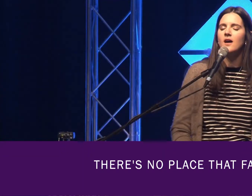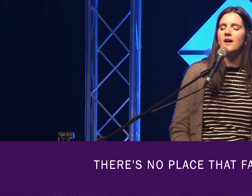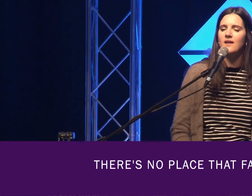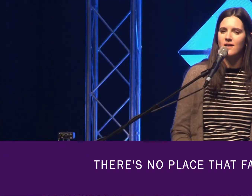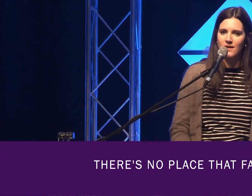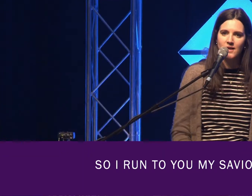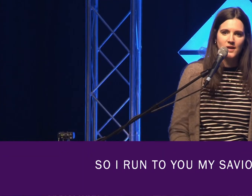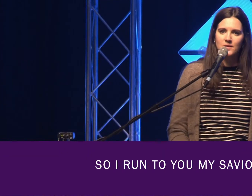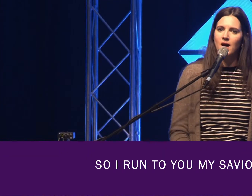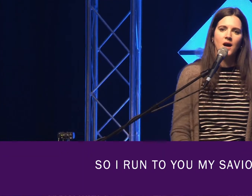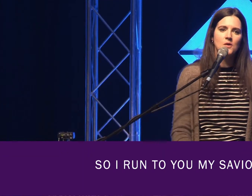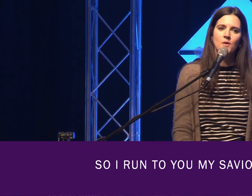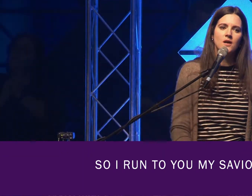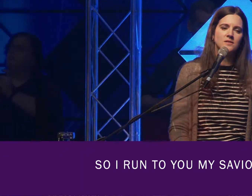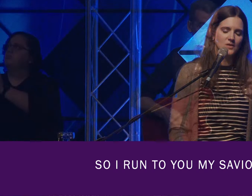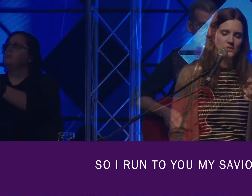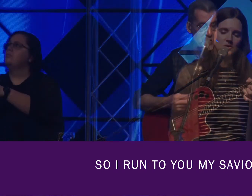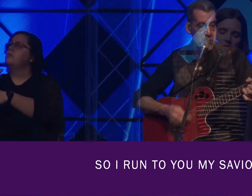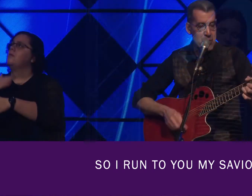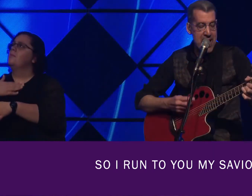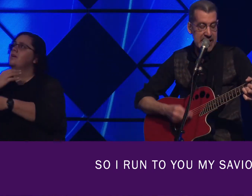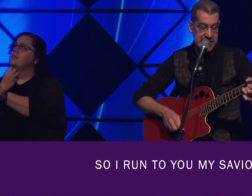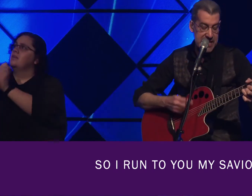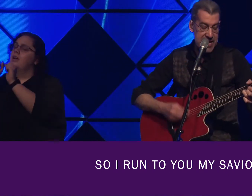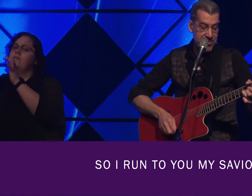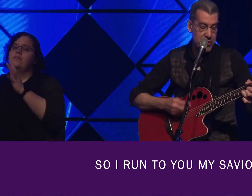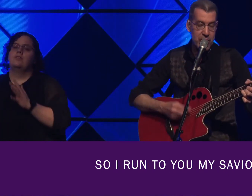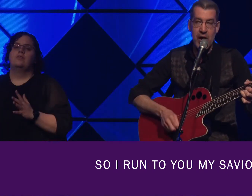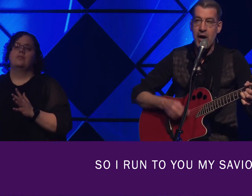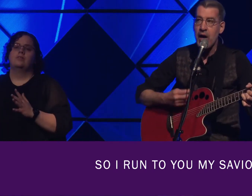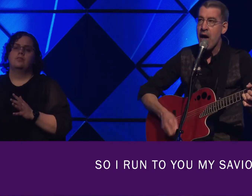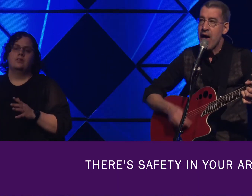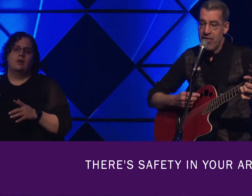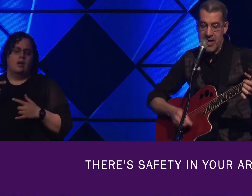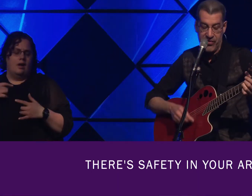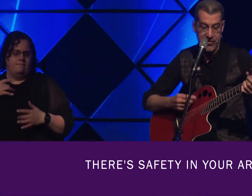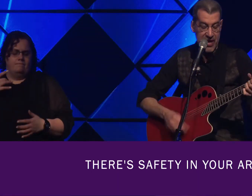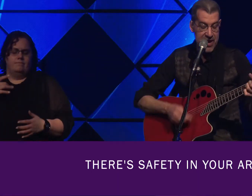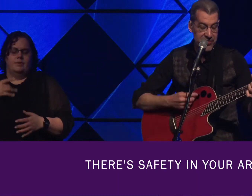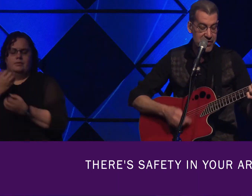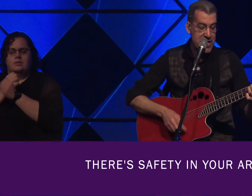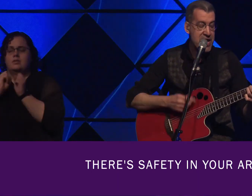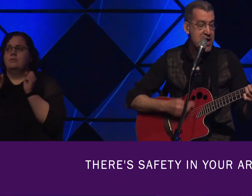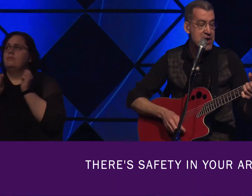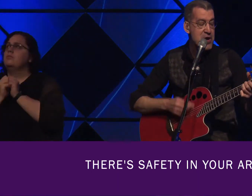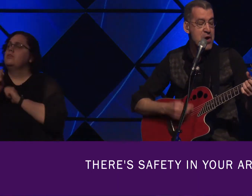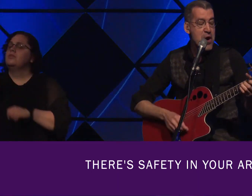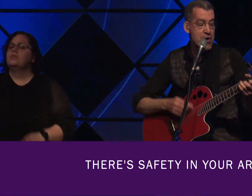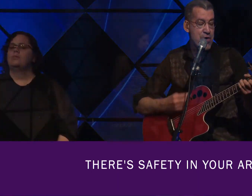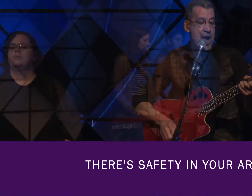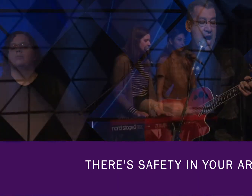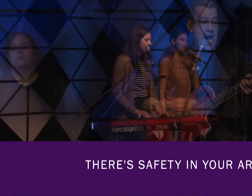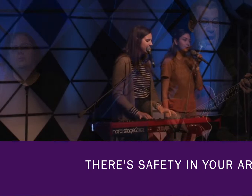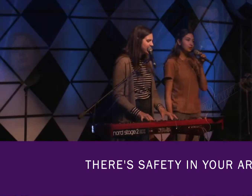far. So I run to you, my Savior, there's safety in